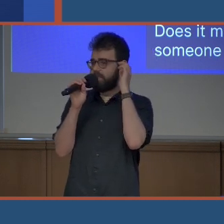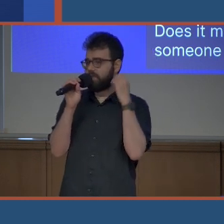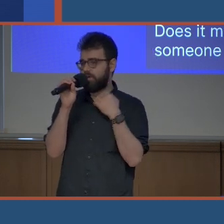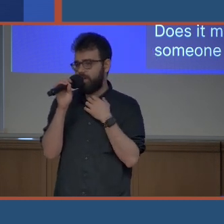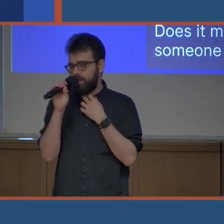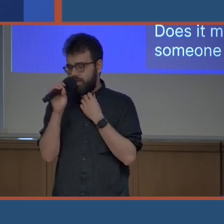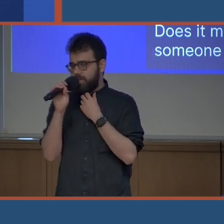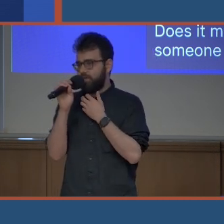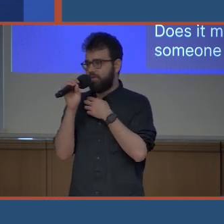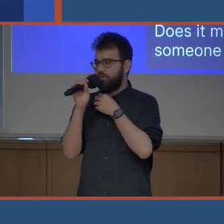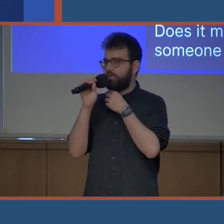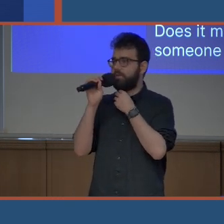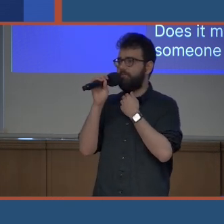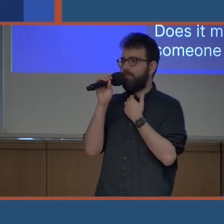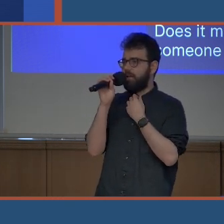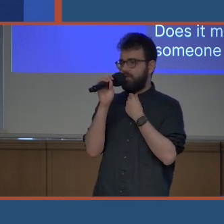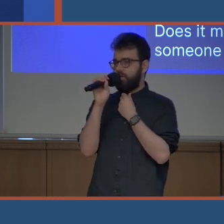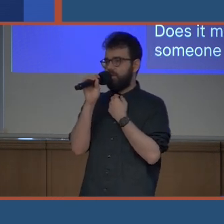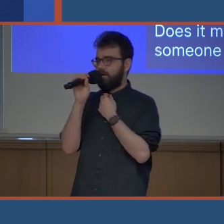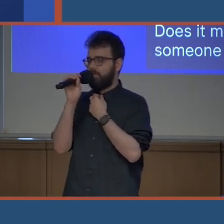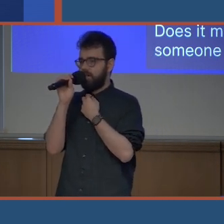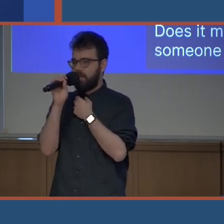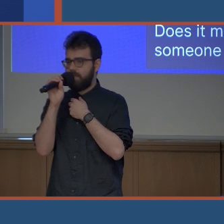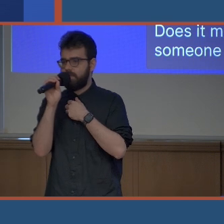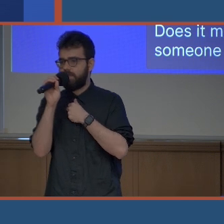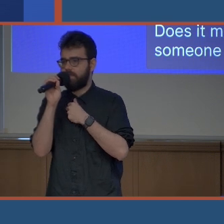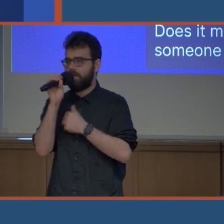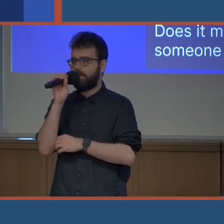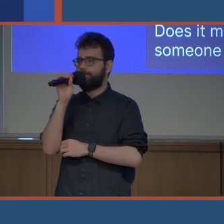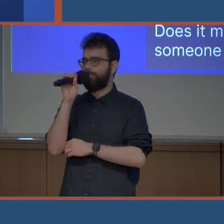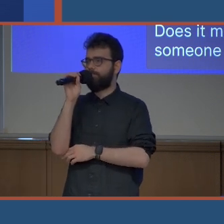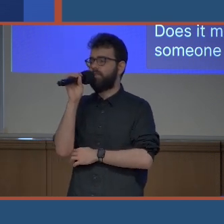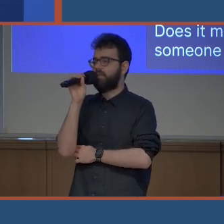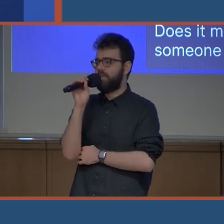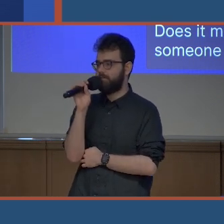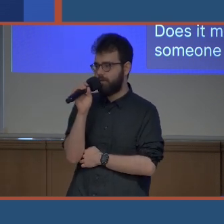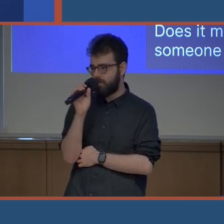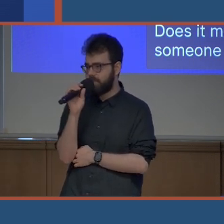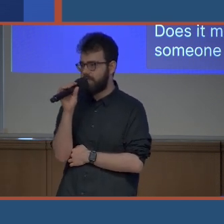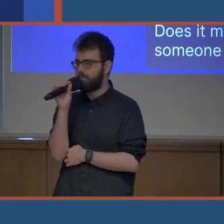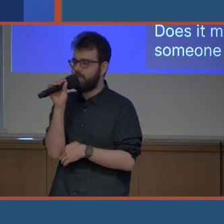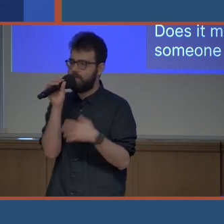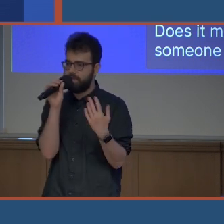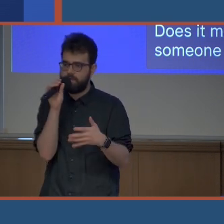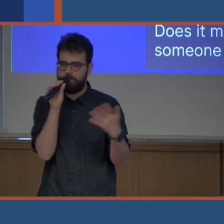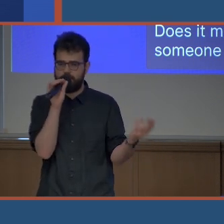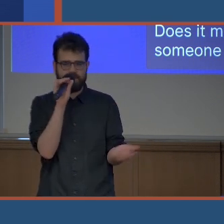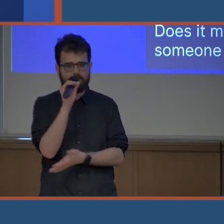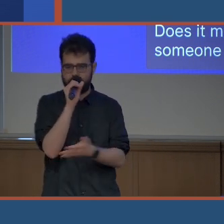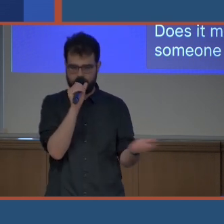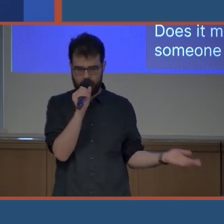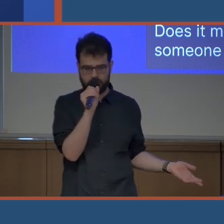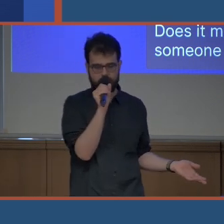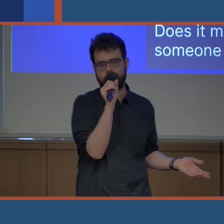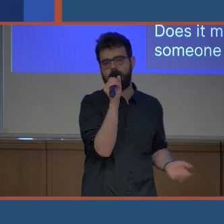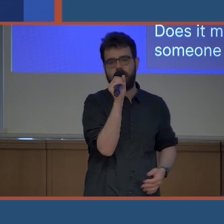actually it's not so easy to find your place in the deaf community because of